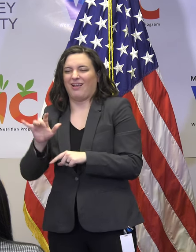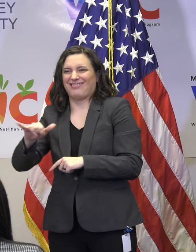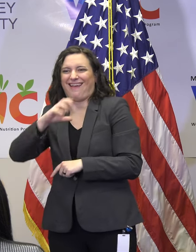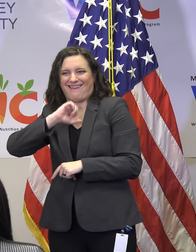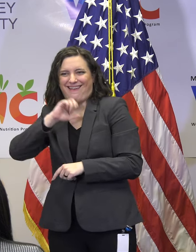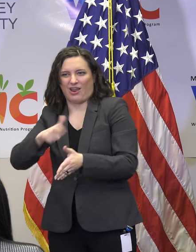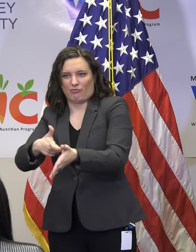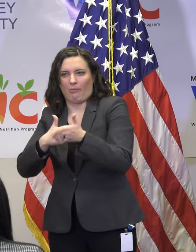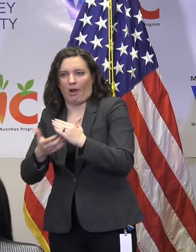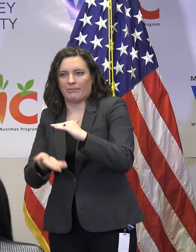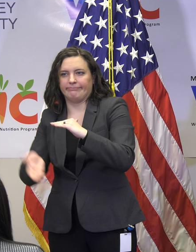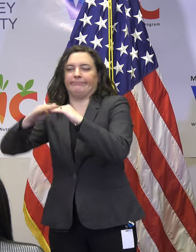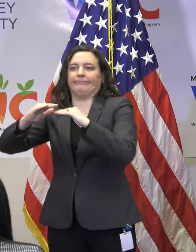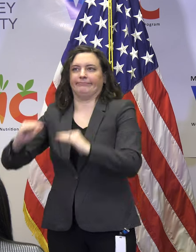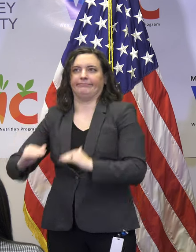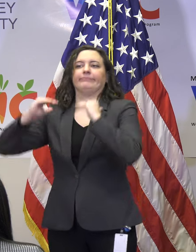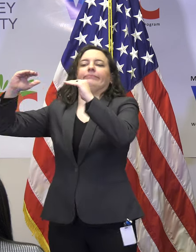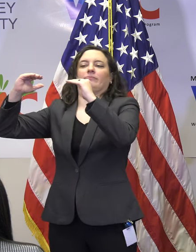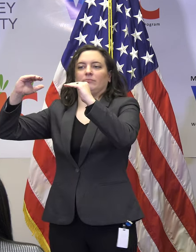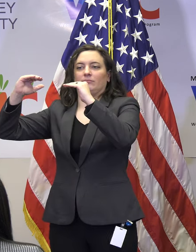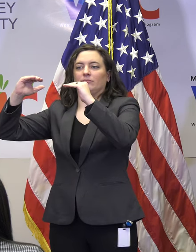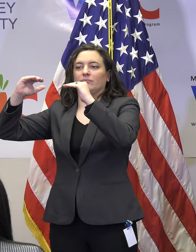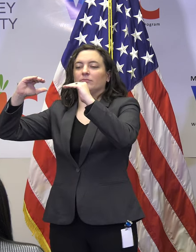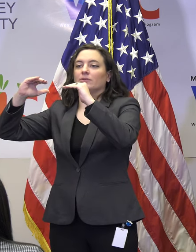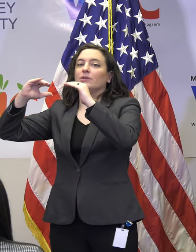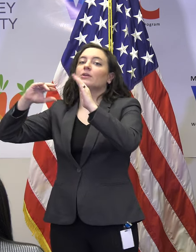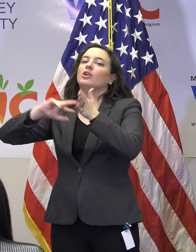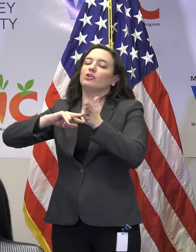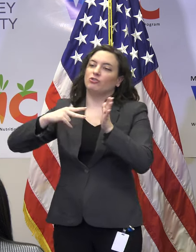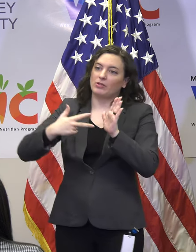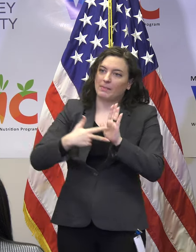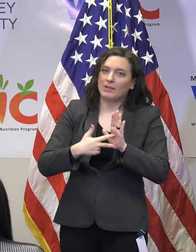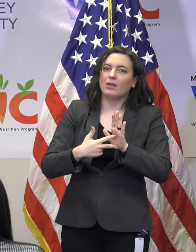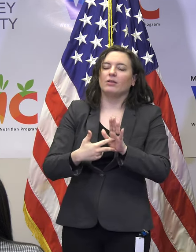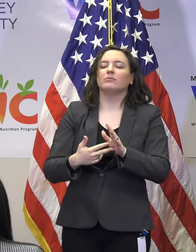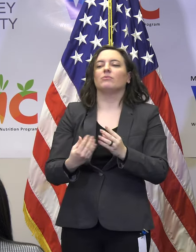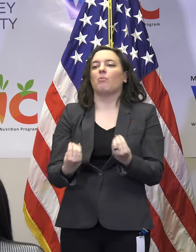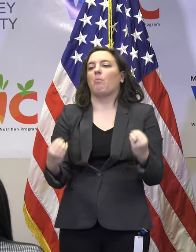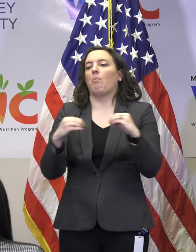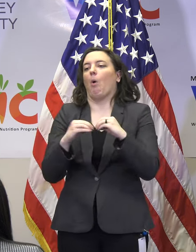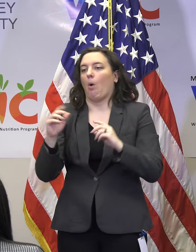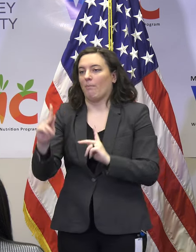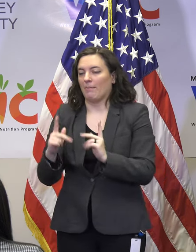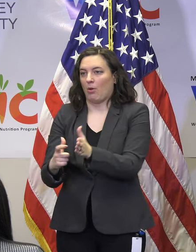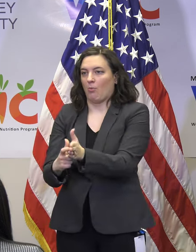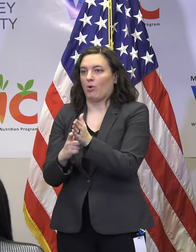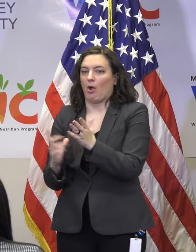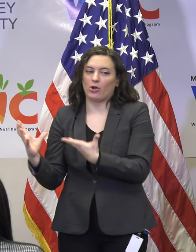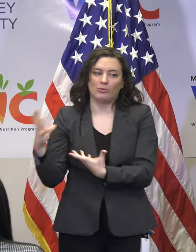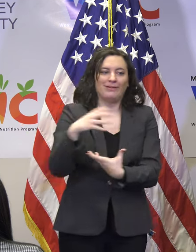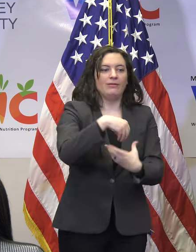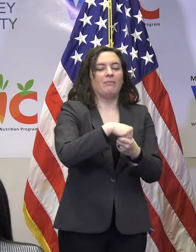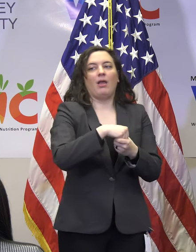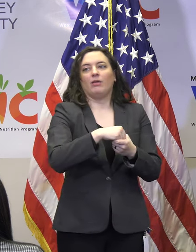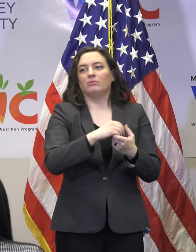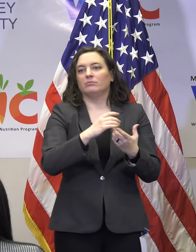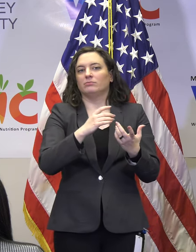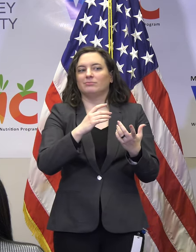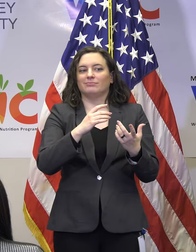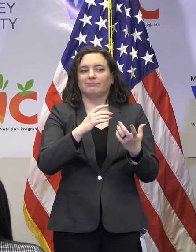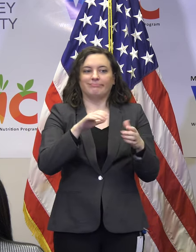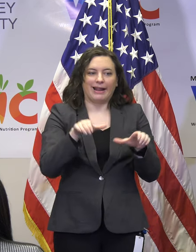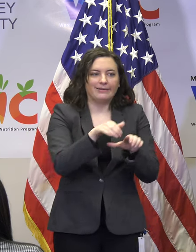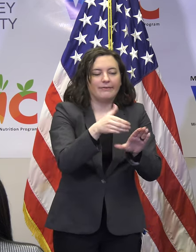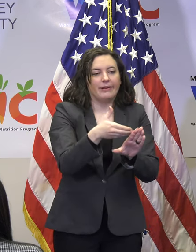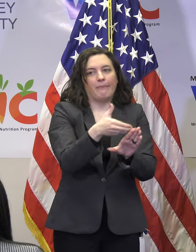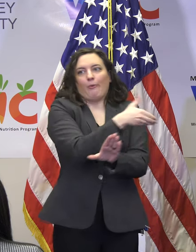increasing the age level, which would essentially encourage and require more people to participate in those activities before they could get SNAP.